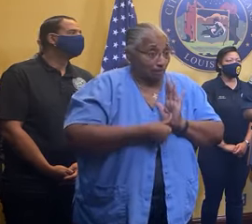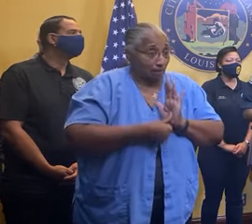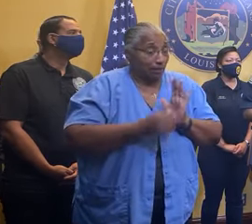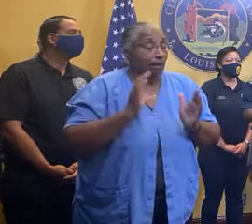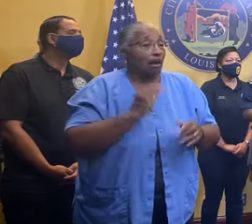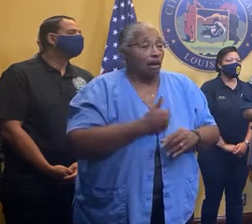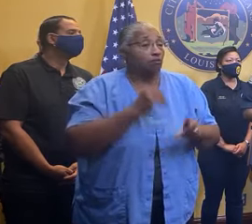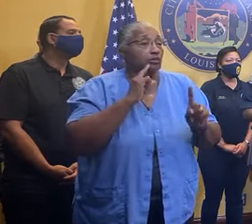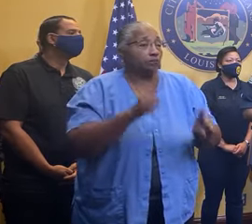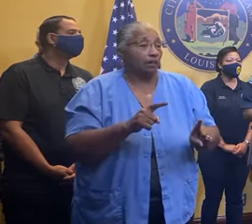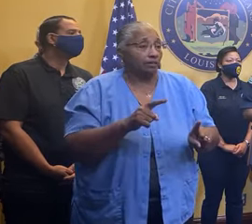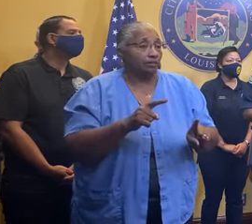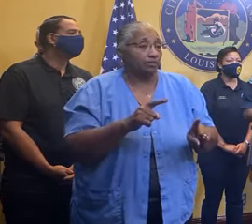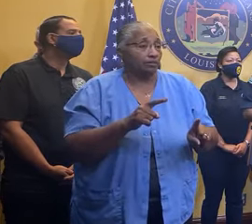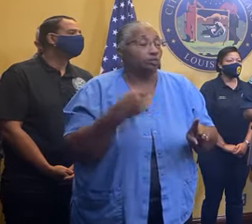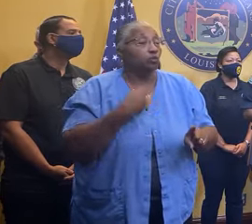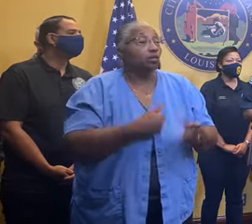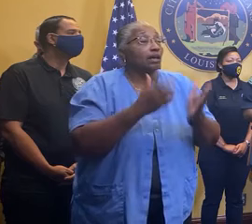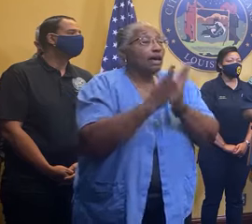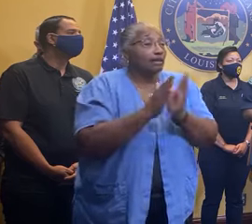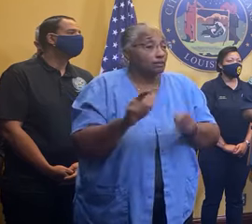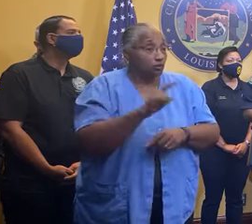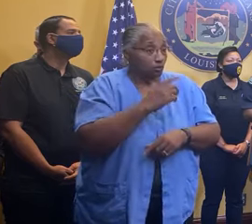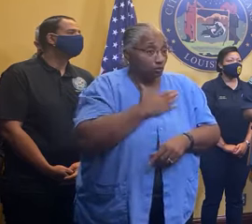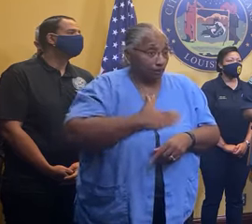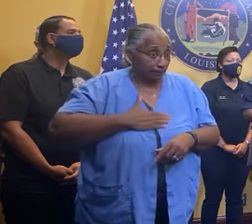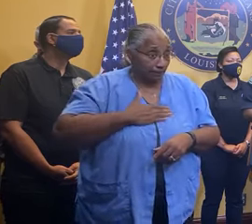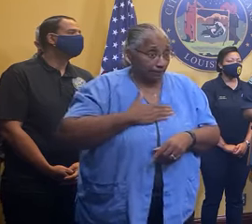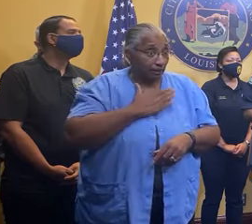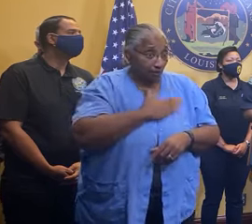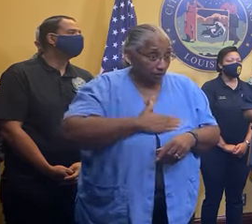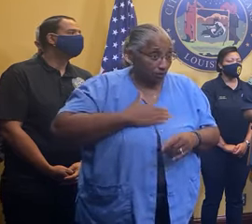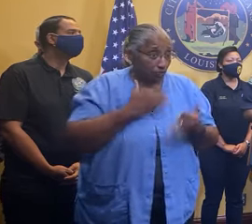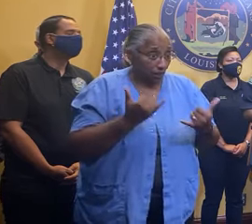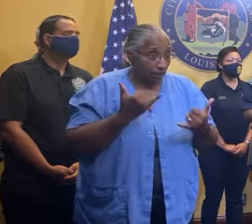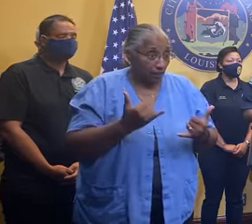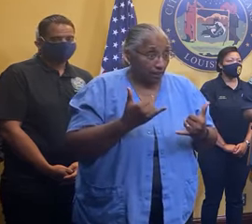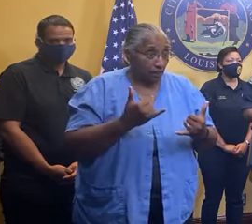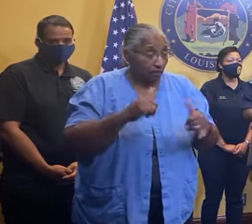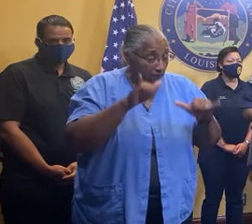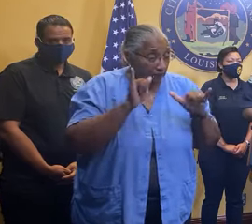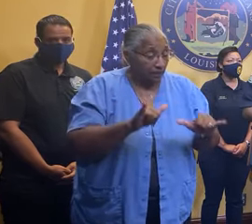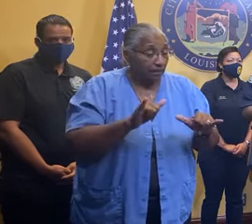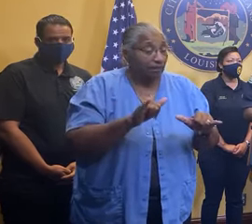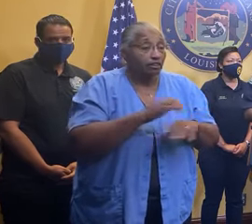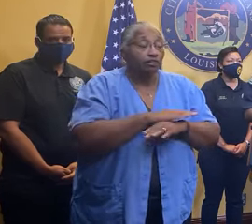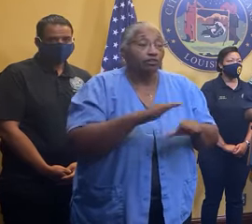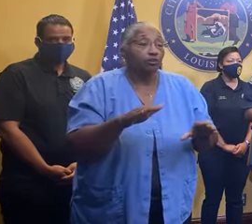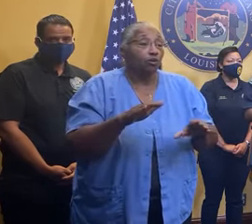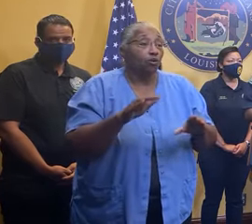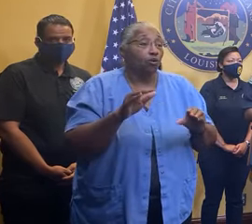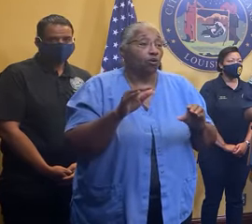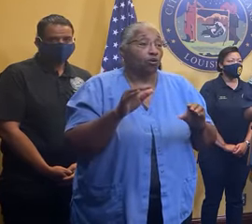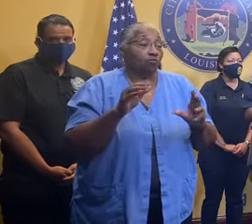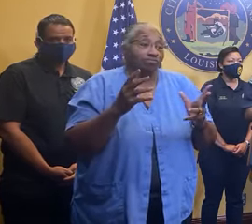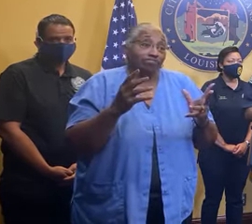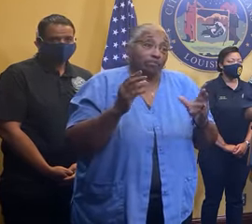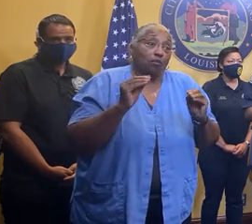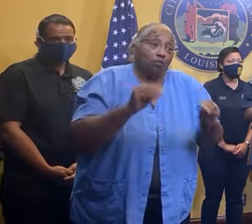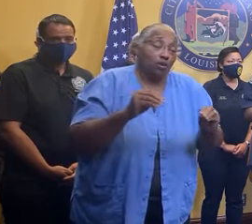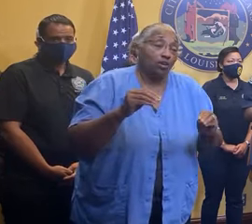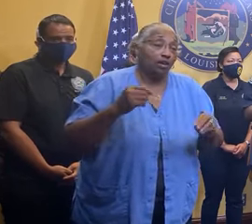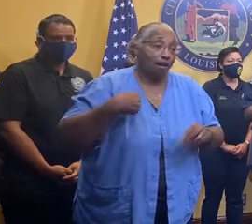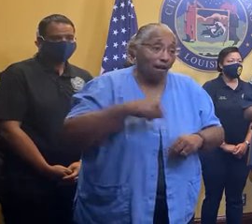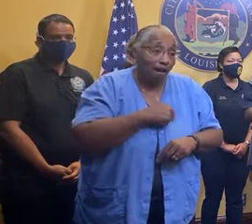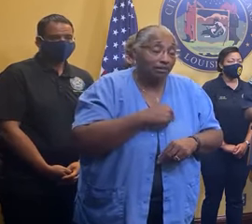our response. So we are asking you to please, please, right now, hunker down yourselves. do not put ourselves, do not put our fire